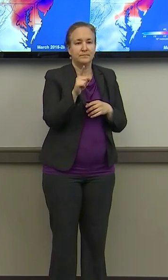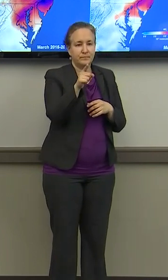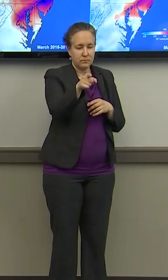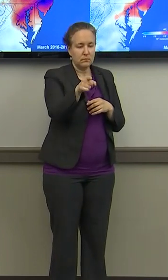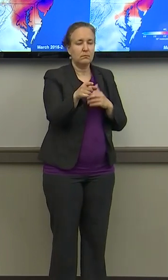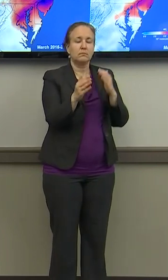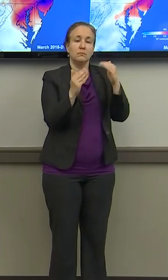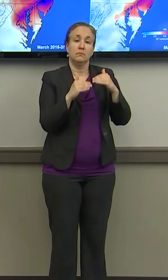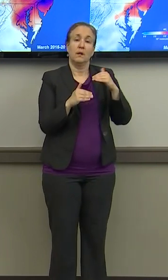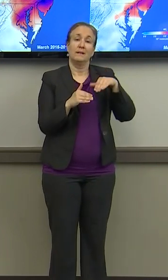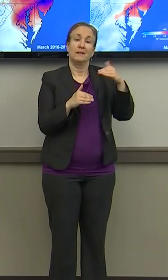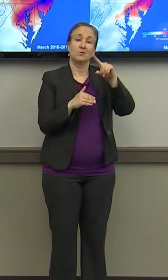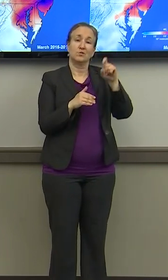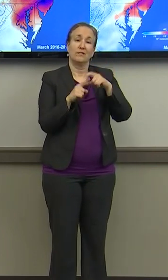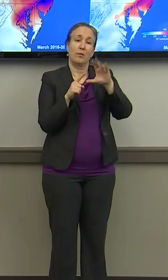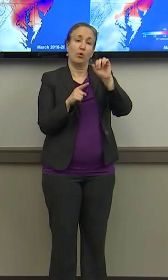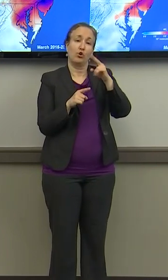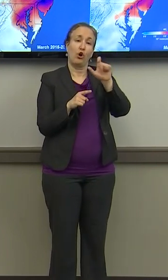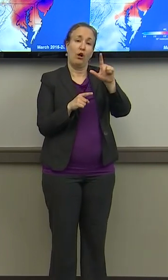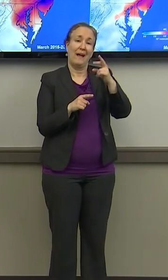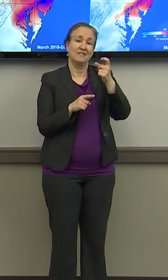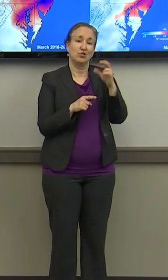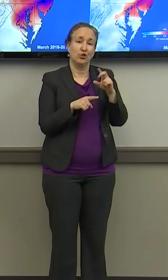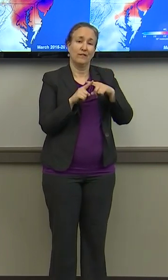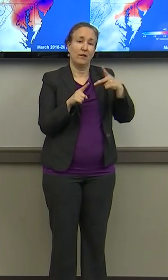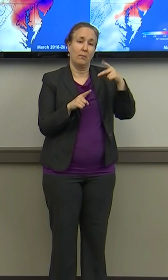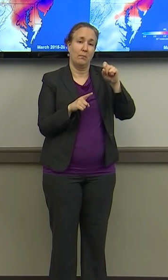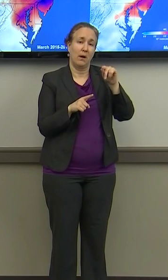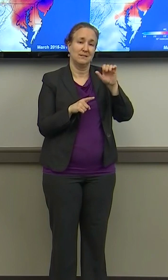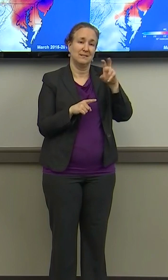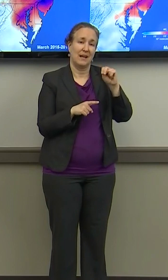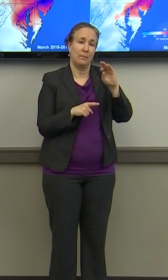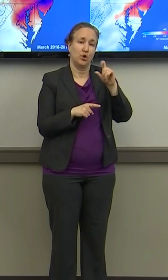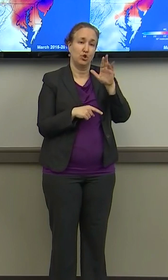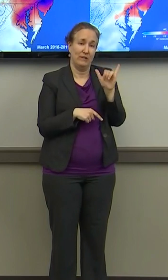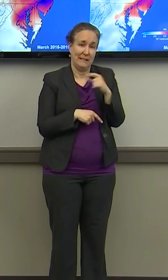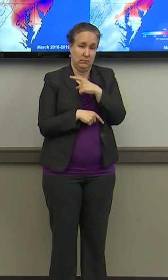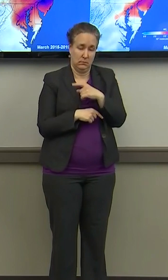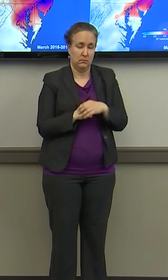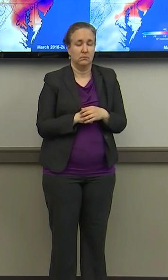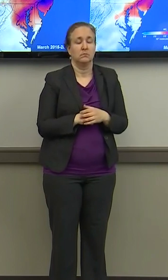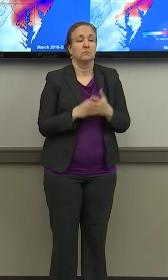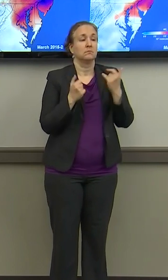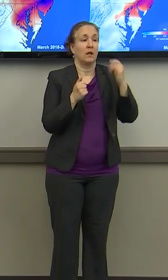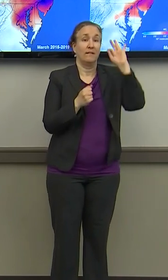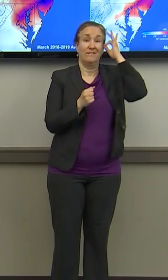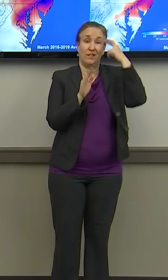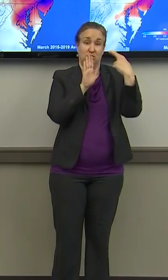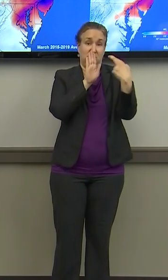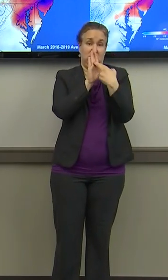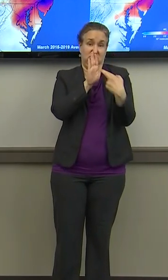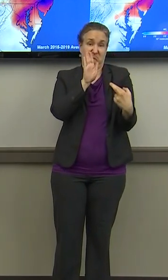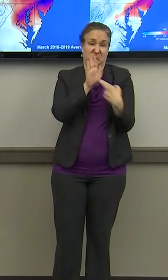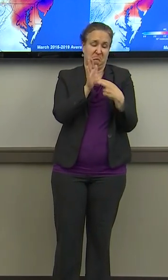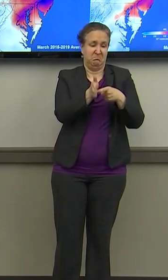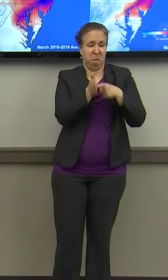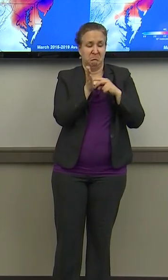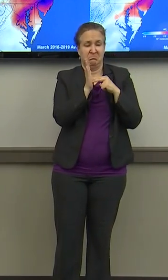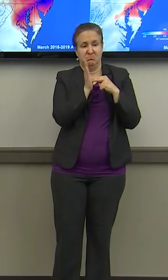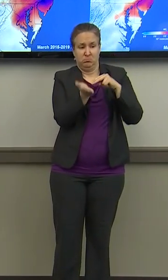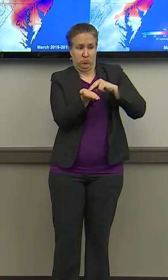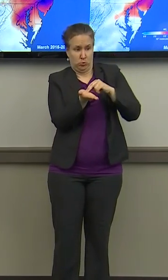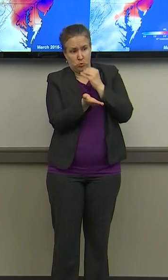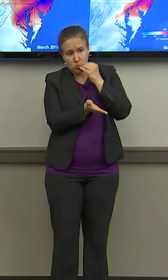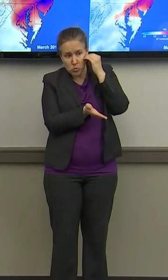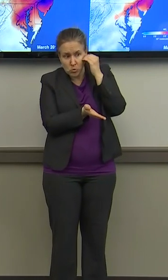Our next question is from Carl Hessler from the Pottstown Mercury. Now that federal regulatory requirements will mean nursing homes